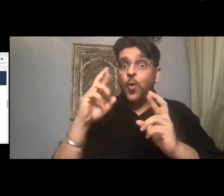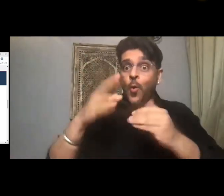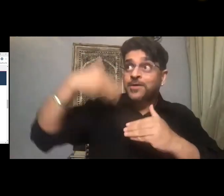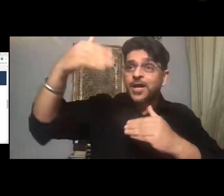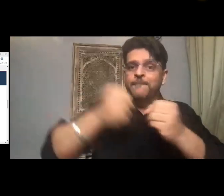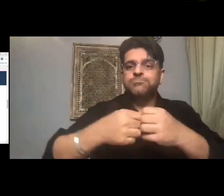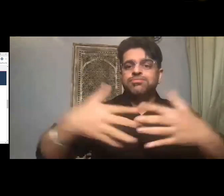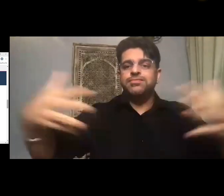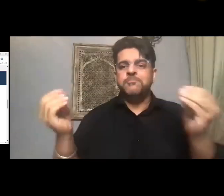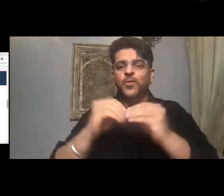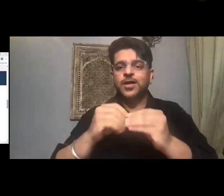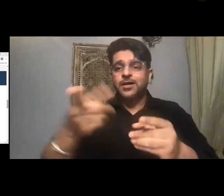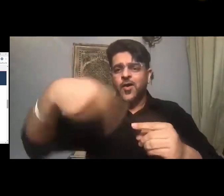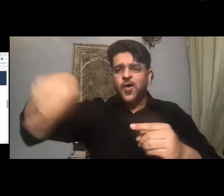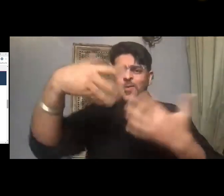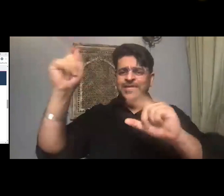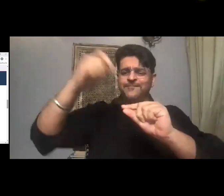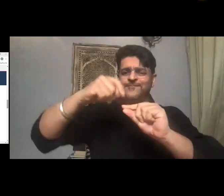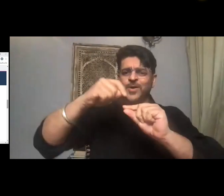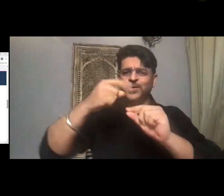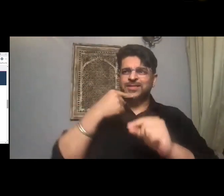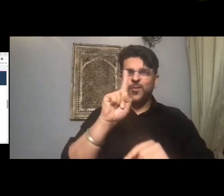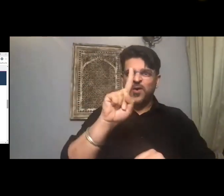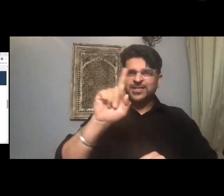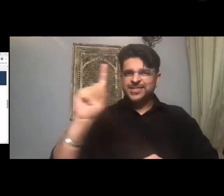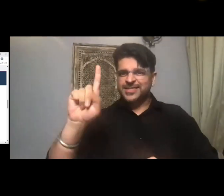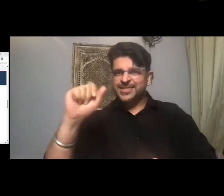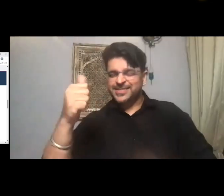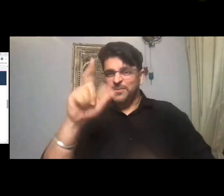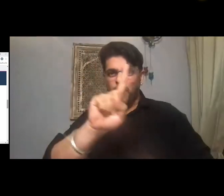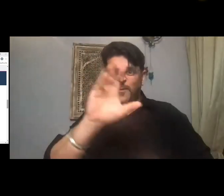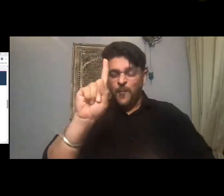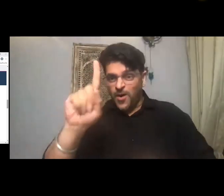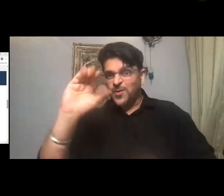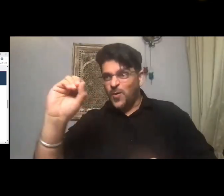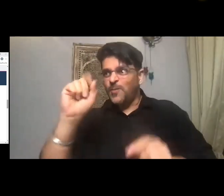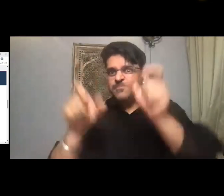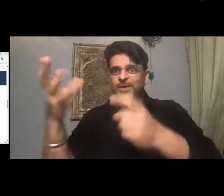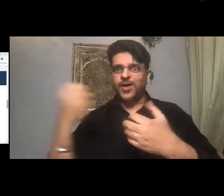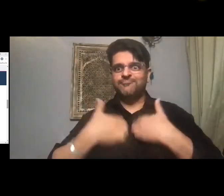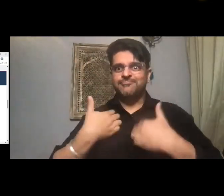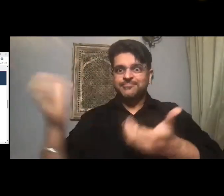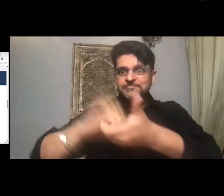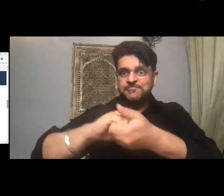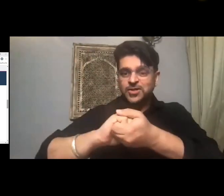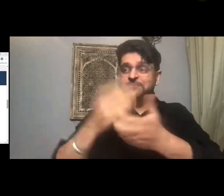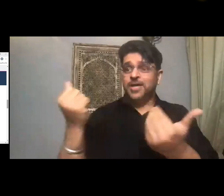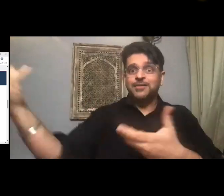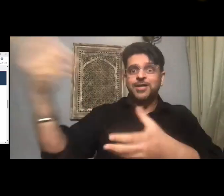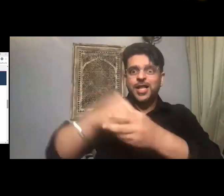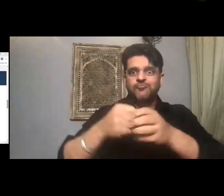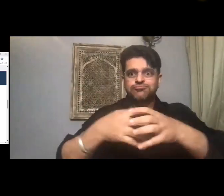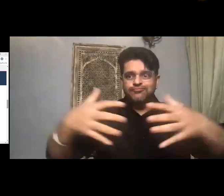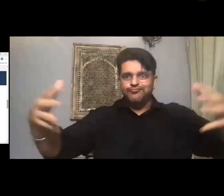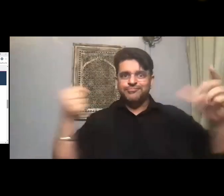and that is also there. Hopefully we will be expanding more, and you've already voted that, I think 110 people said that they are